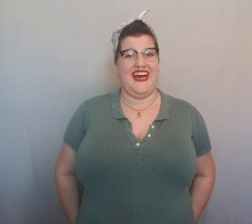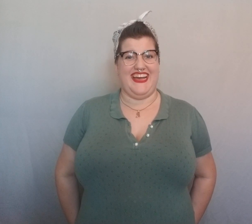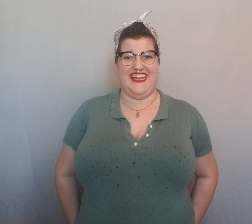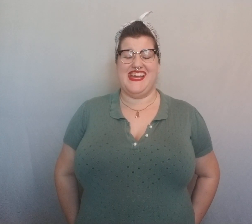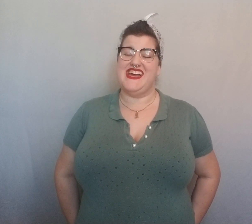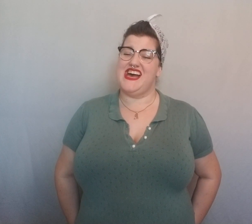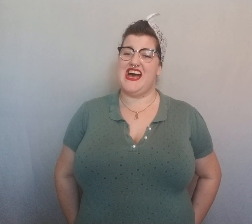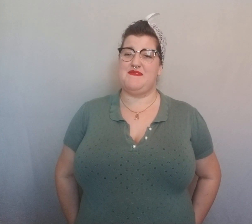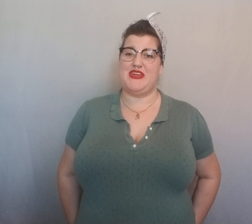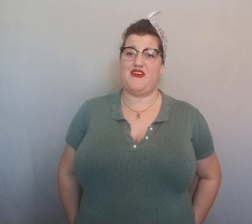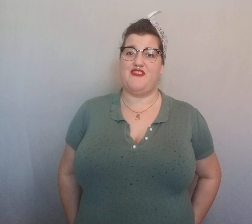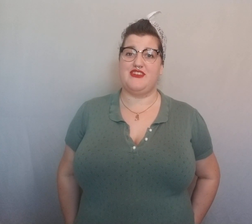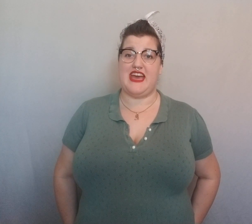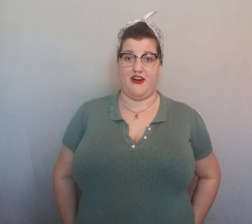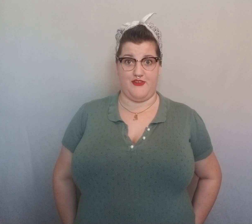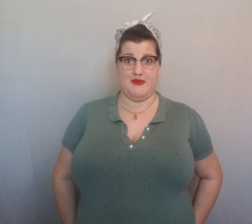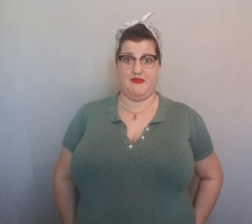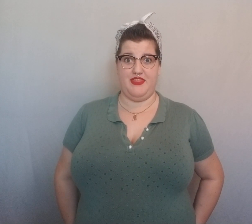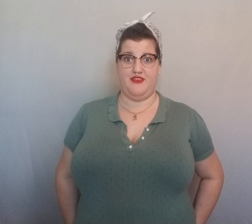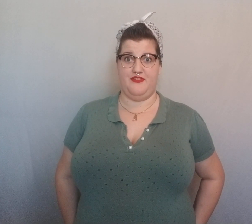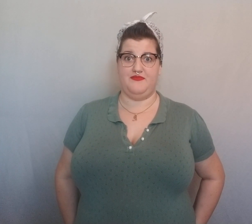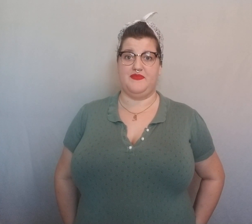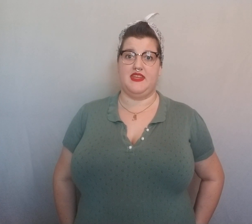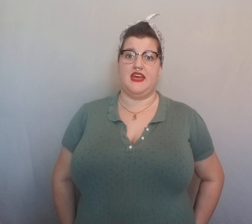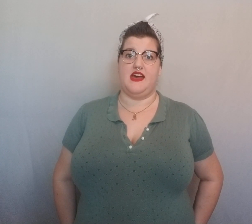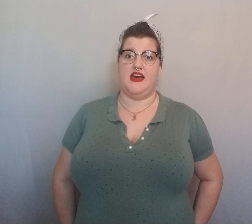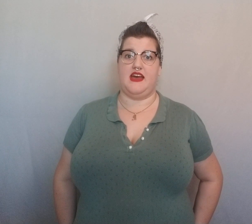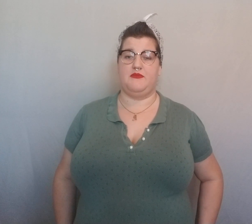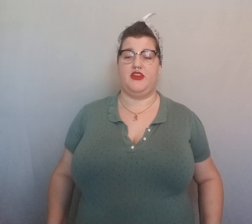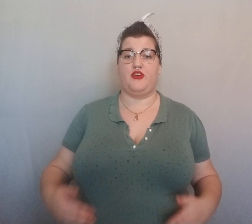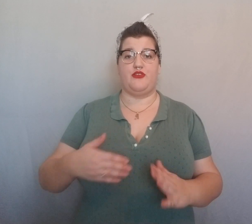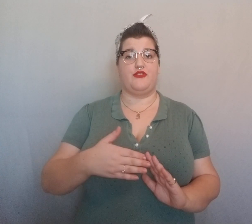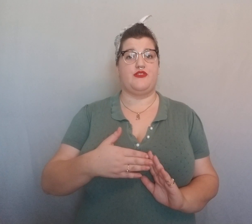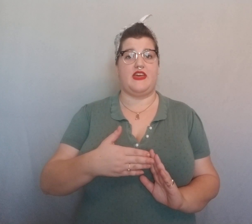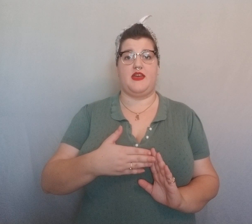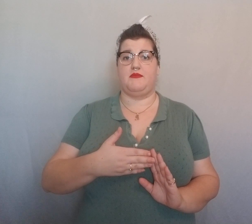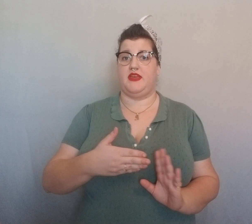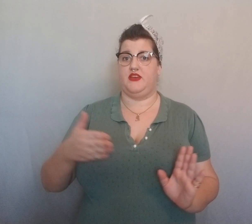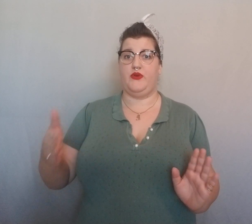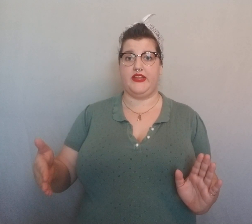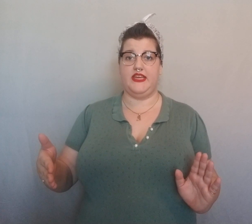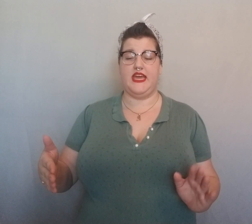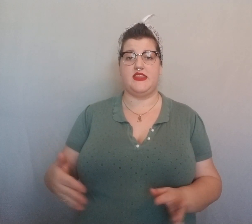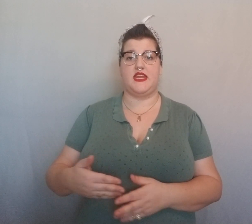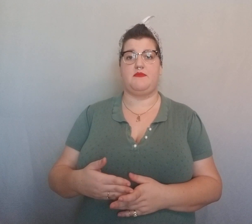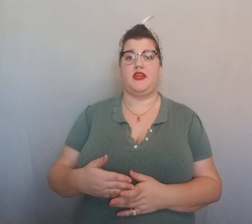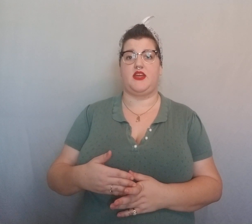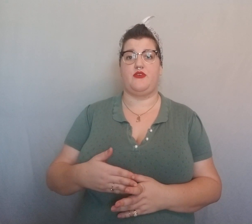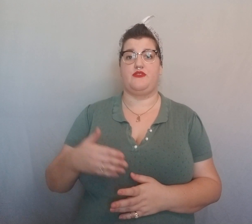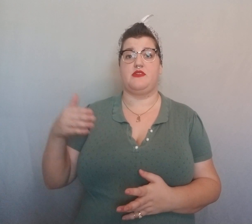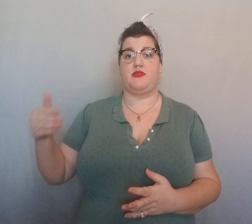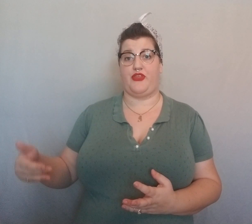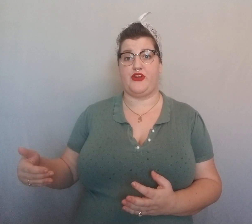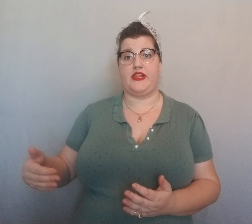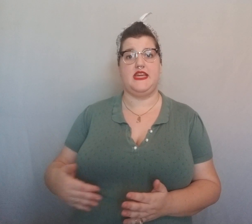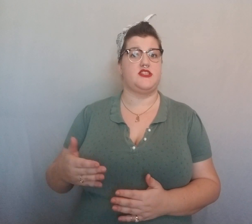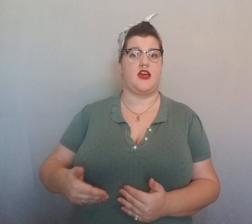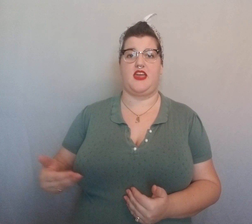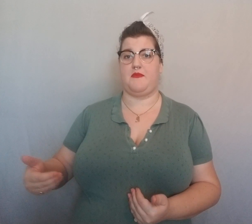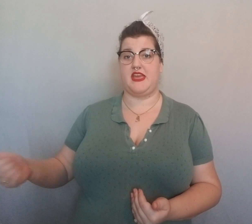Hi, I'm going to go over the alphabet with you. I'm going to go through them quickly and then I'm going to go through them thoroughly and talking about each